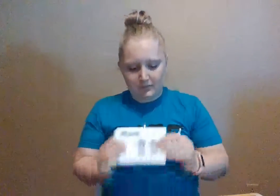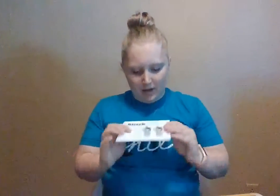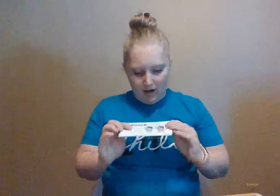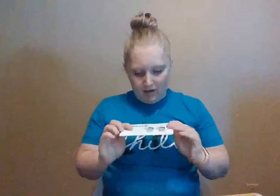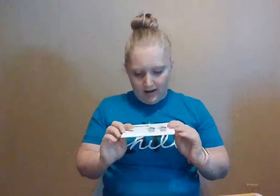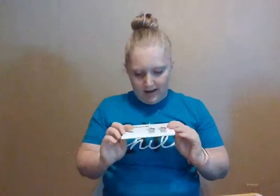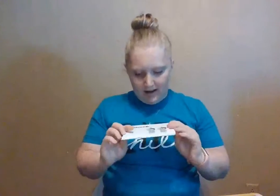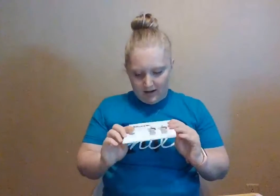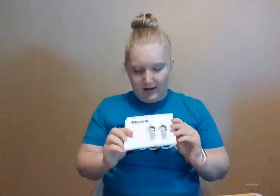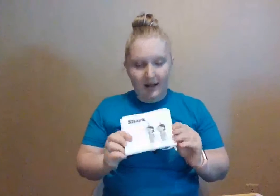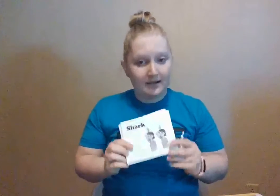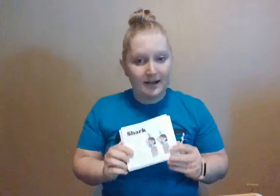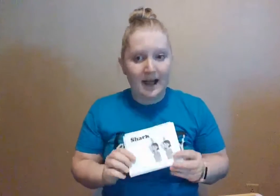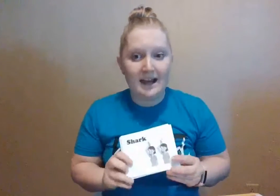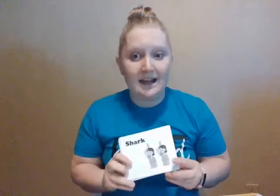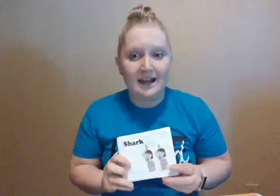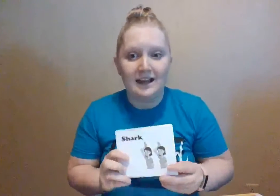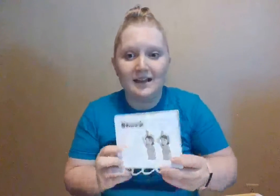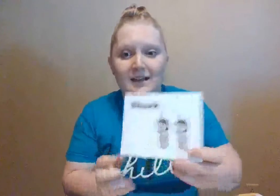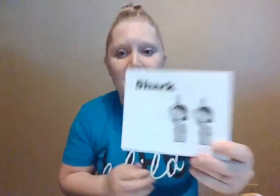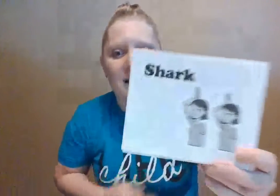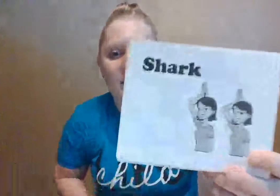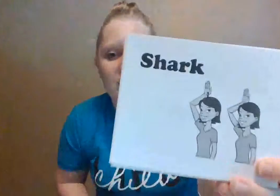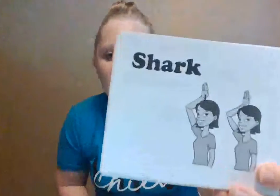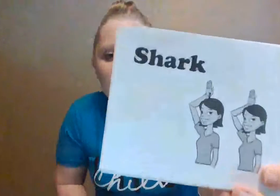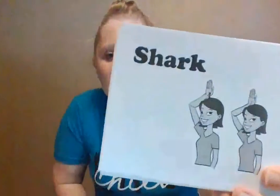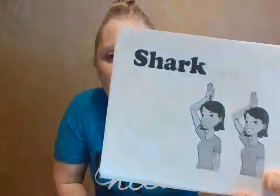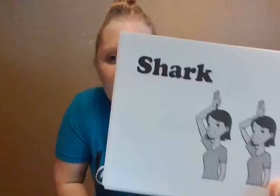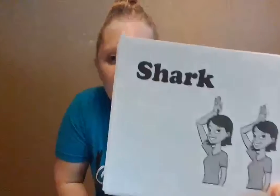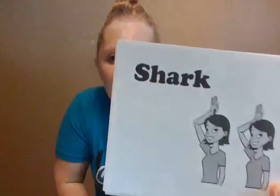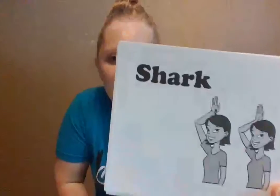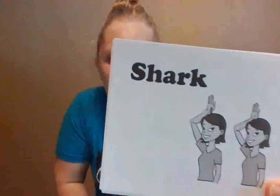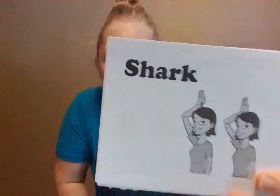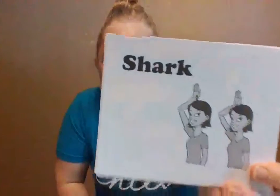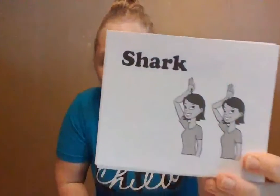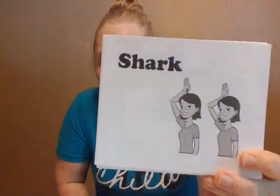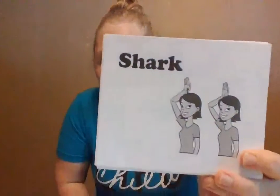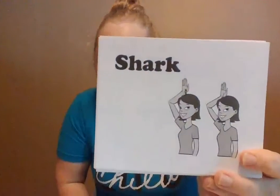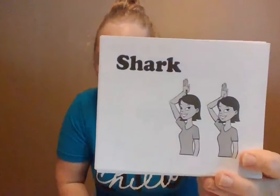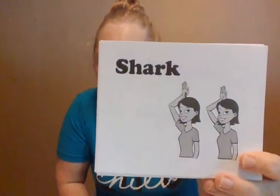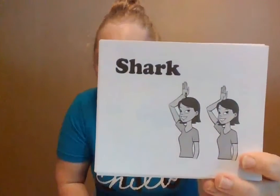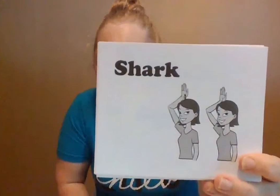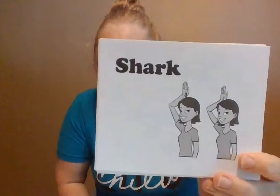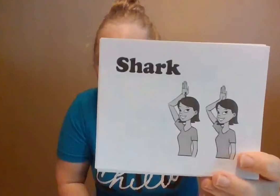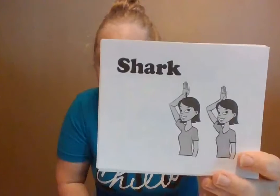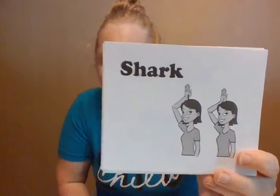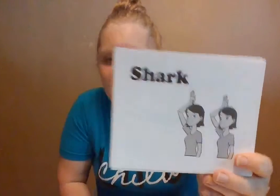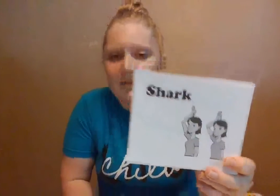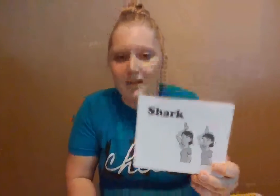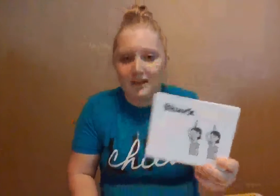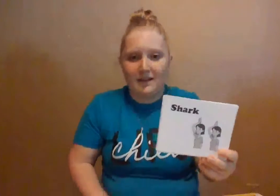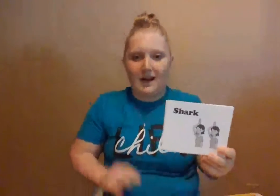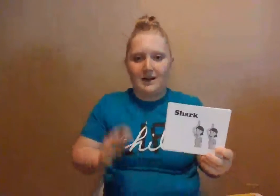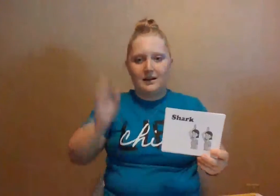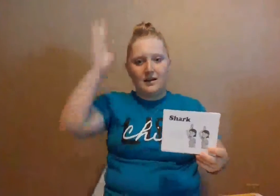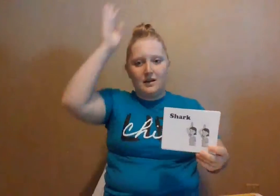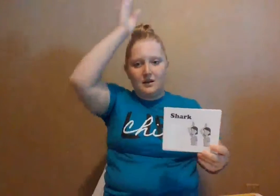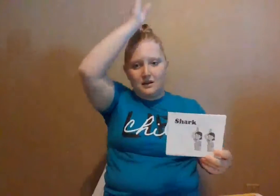All right, our next sign is shark. So shark is another fun sign. So